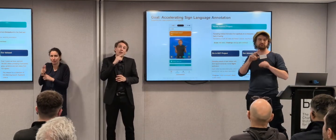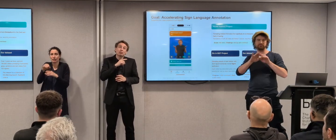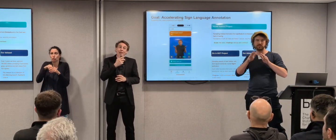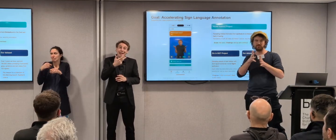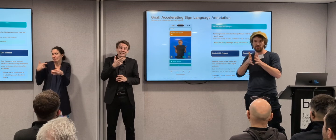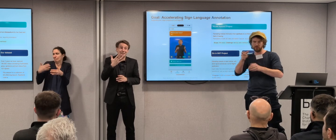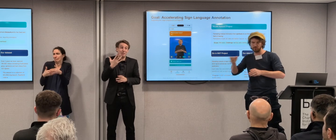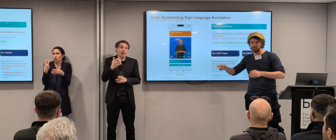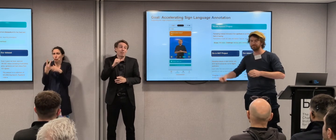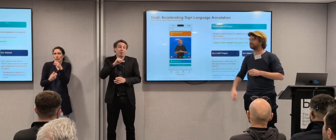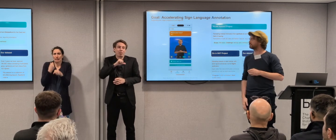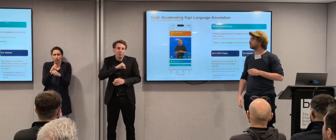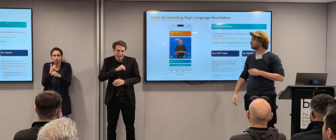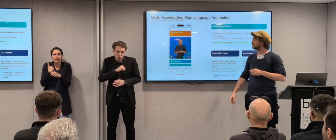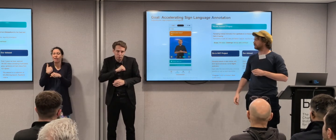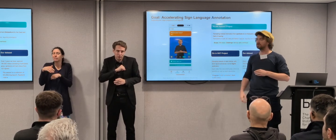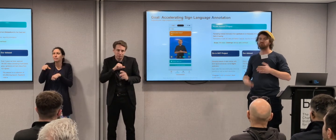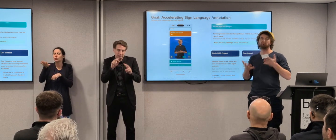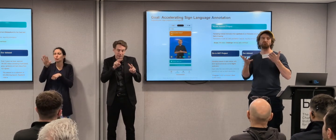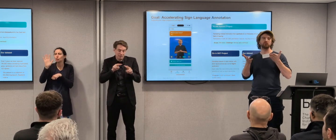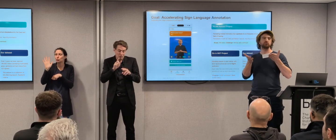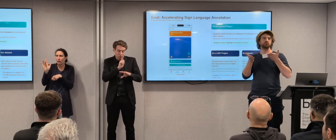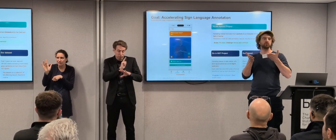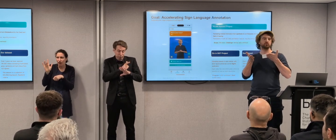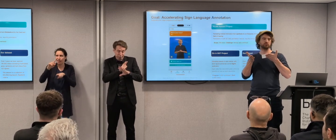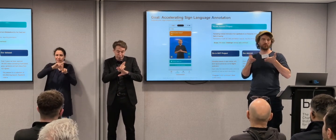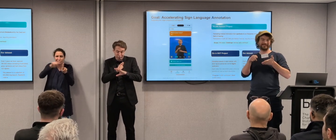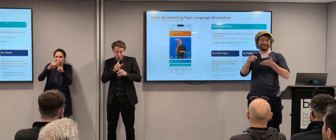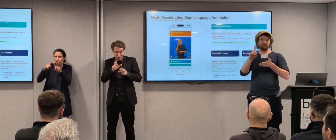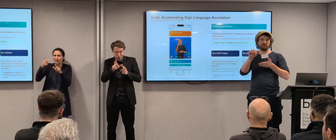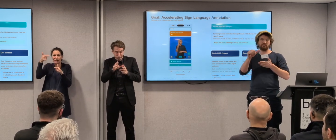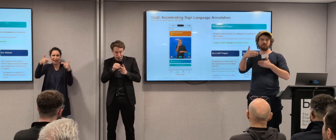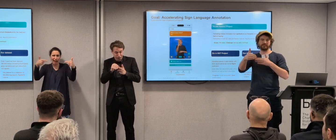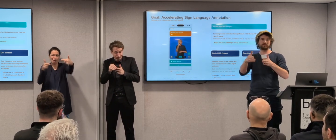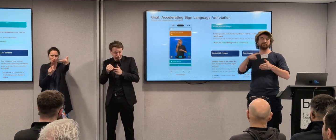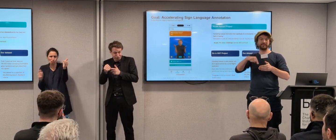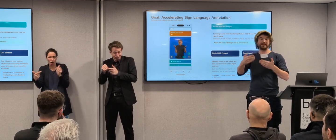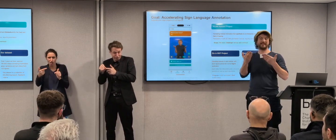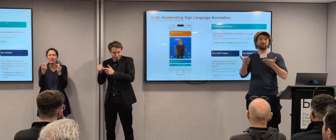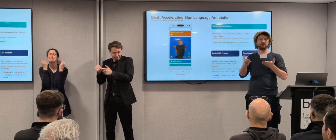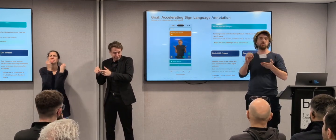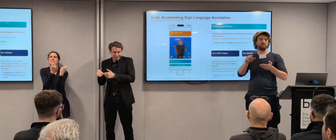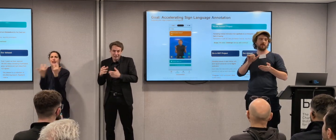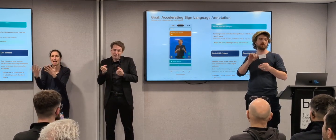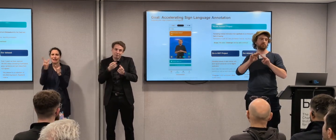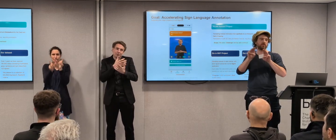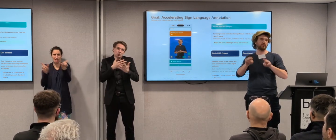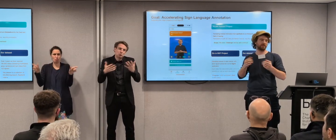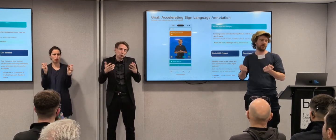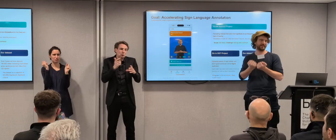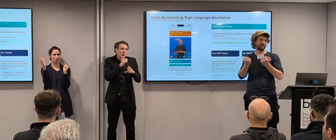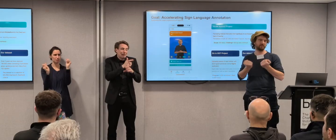years. We have 25 different cameras and a lot of different signers as well.